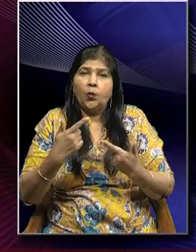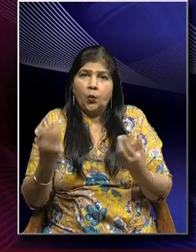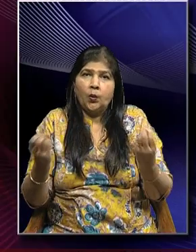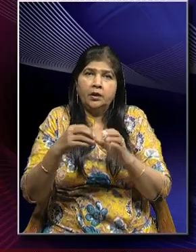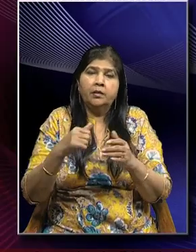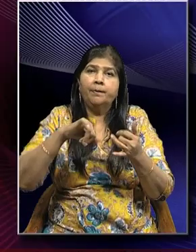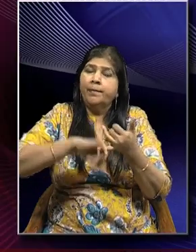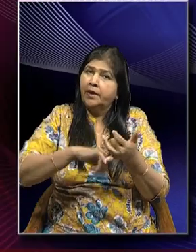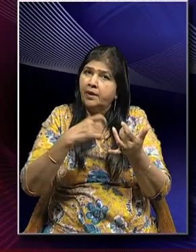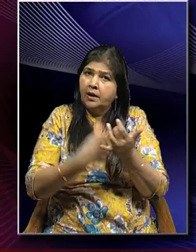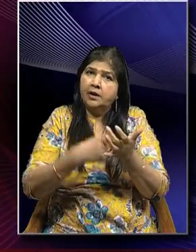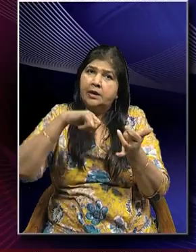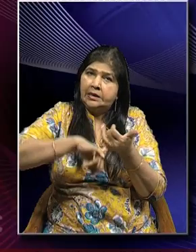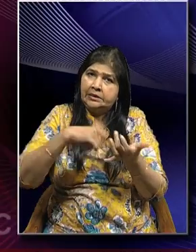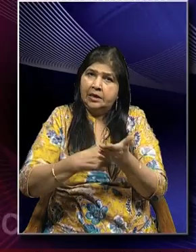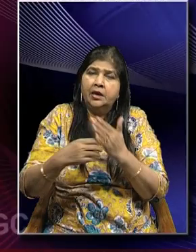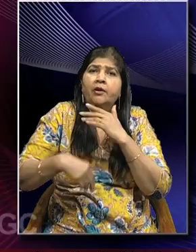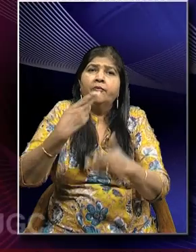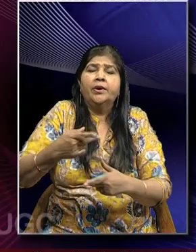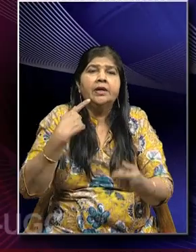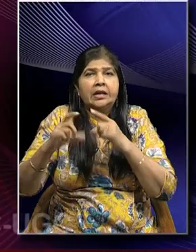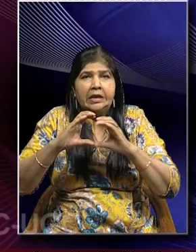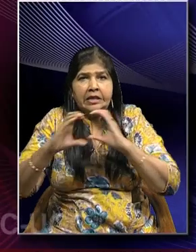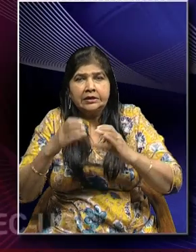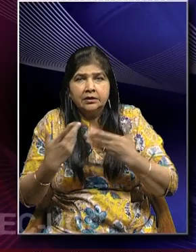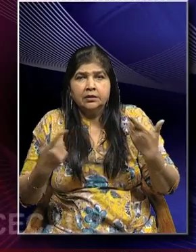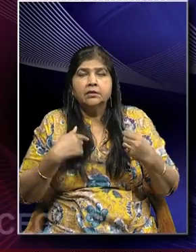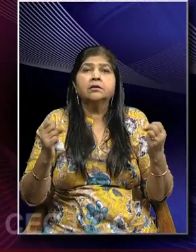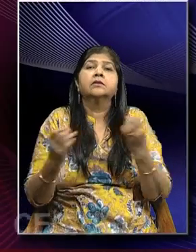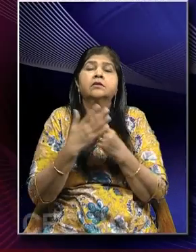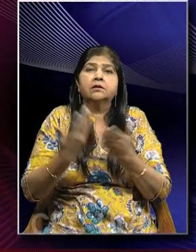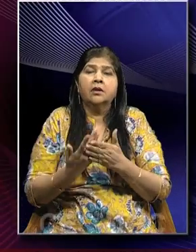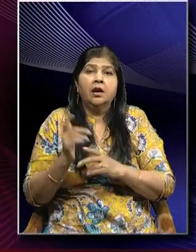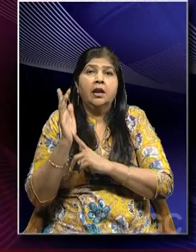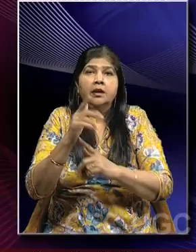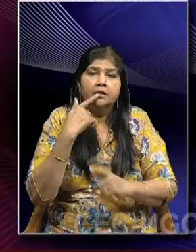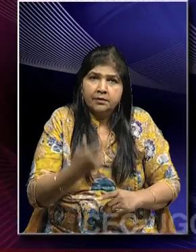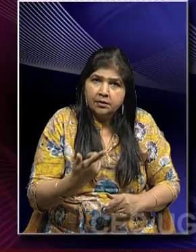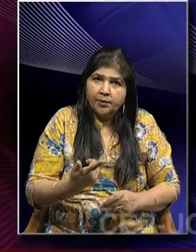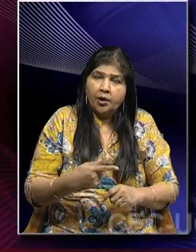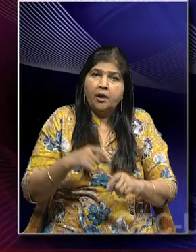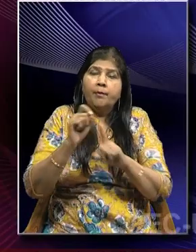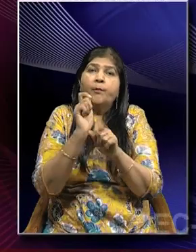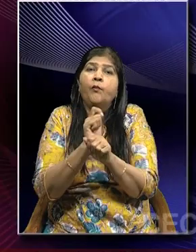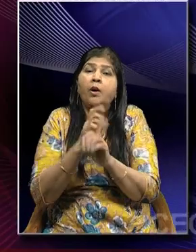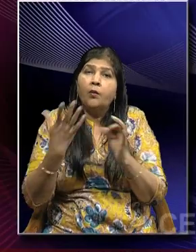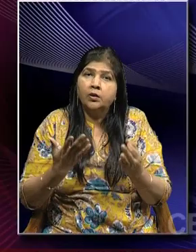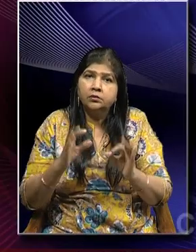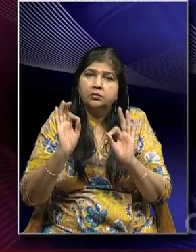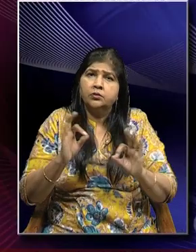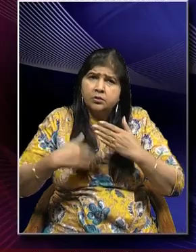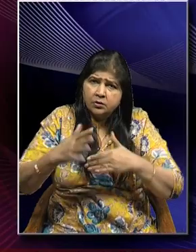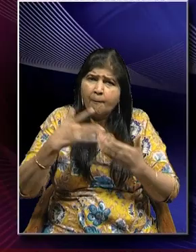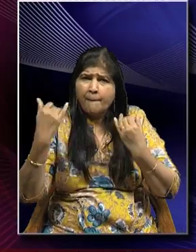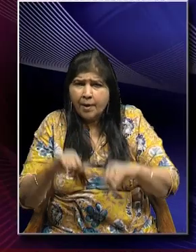as BRSR in our further discussions, it is basically telling us about the performance of a company,